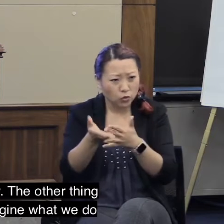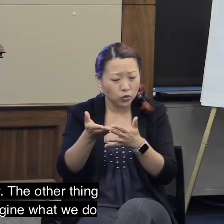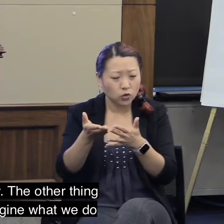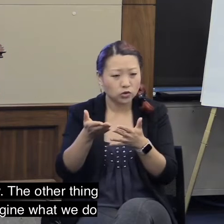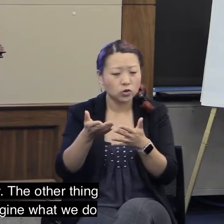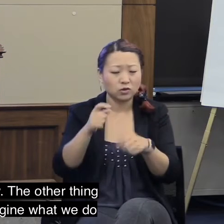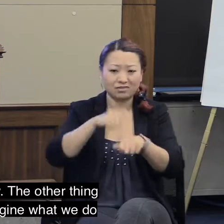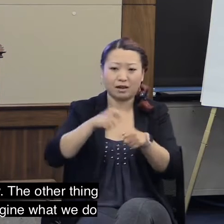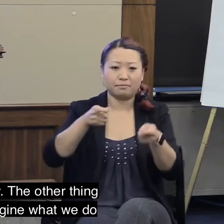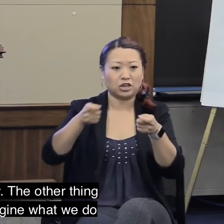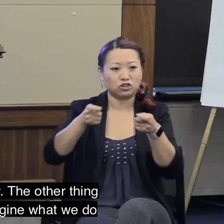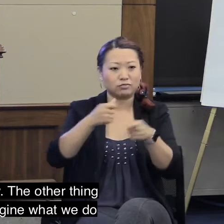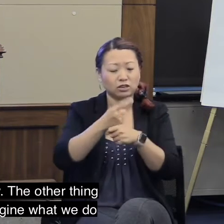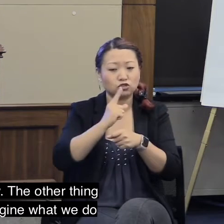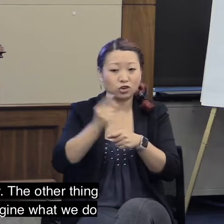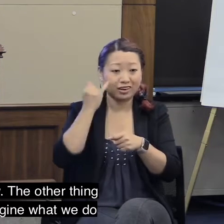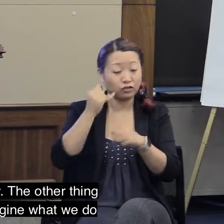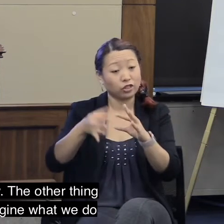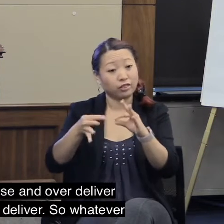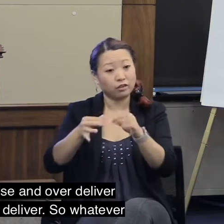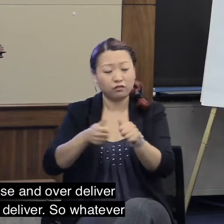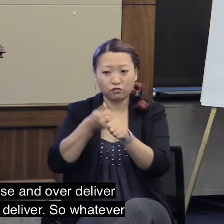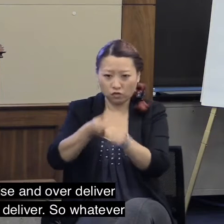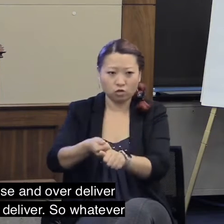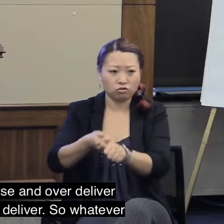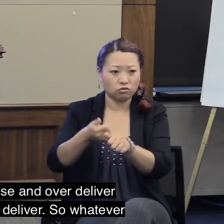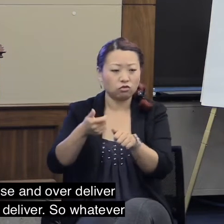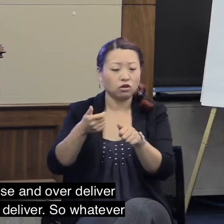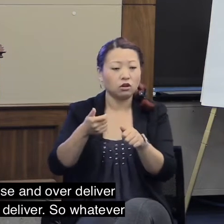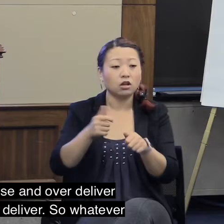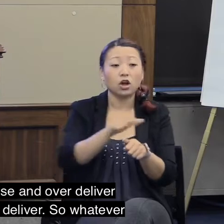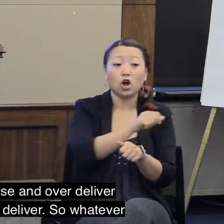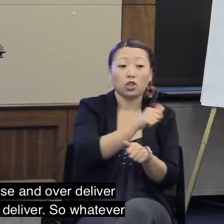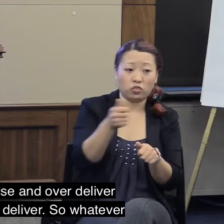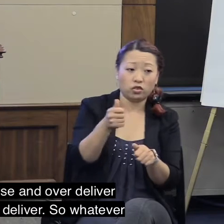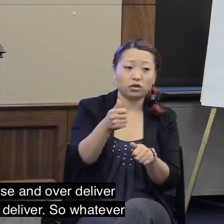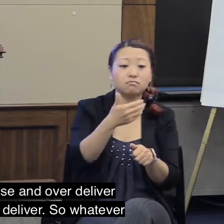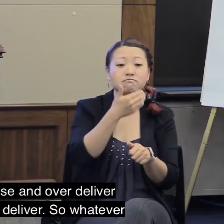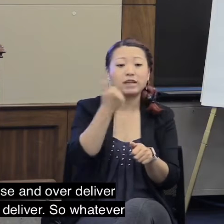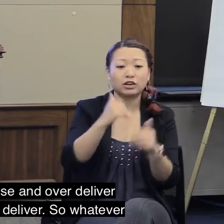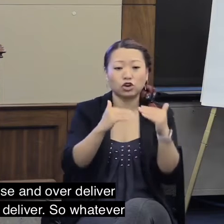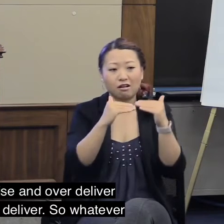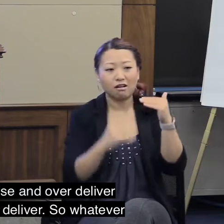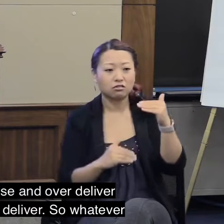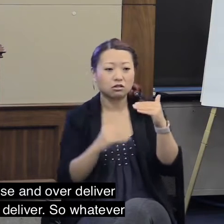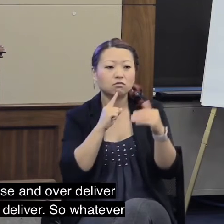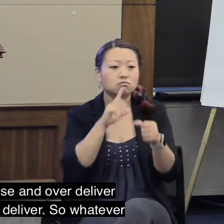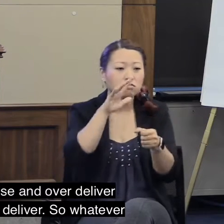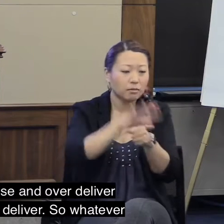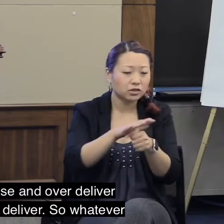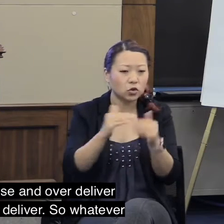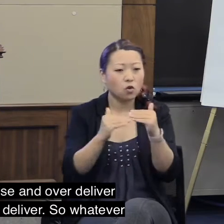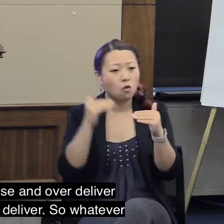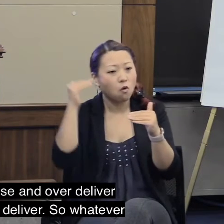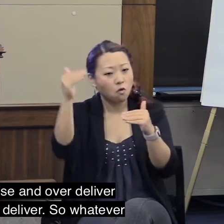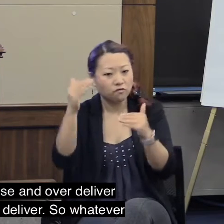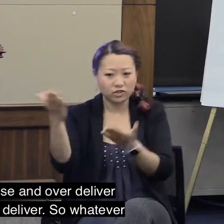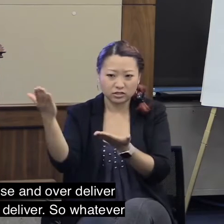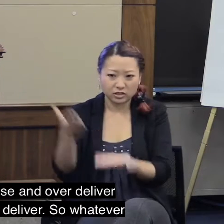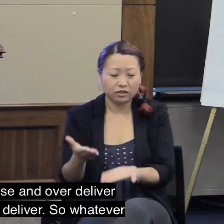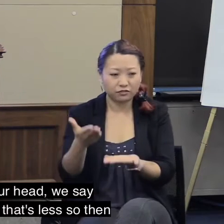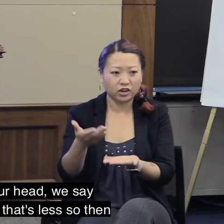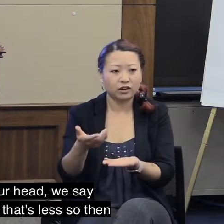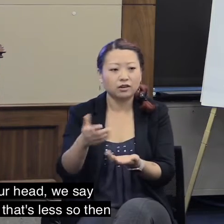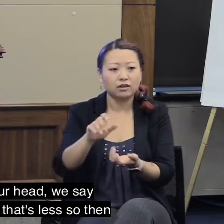say. The other thing that's important is to imagine what we do, and it's better to under-promise and over-deliver than over-promise and under-deliver.